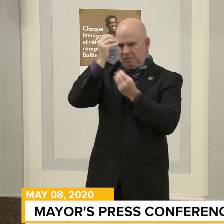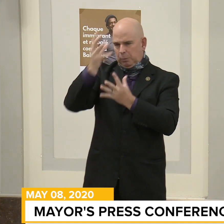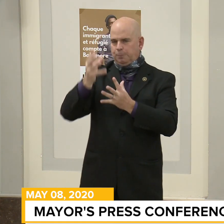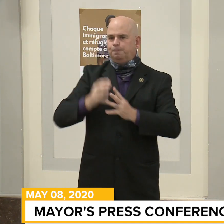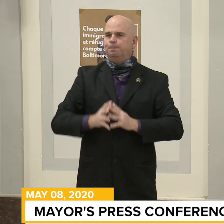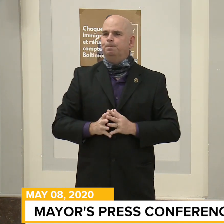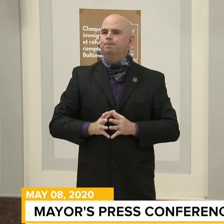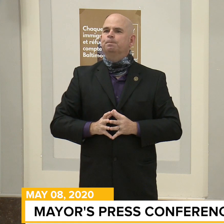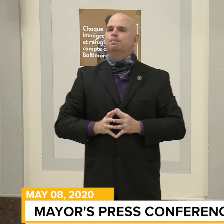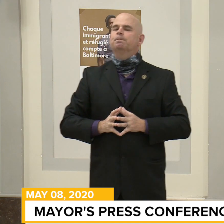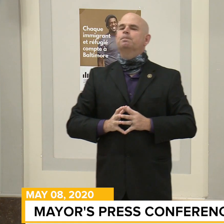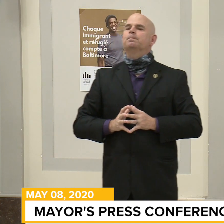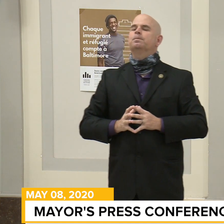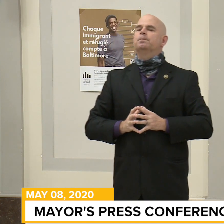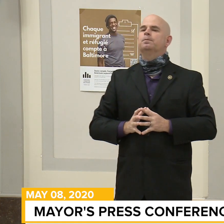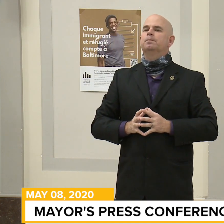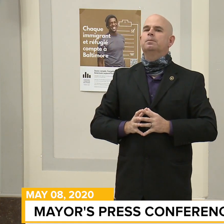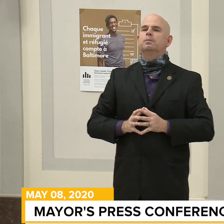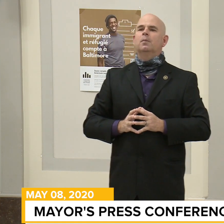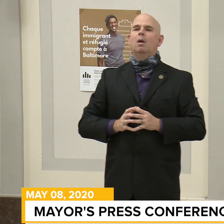cityservices.baltimorecity.gov/BH2O or